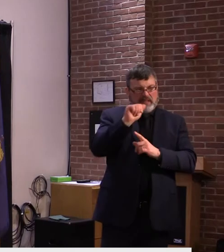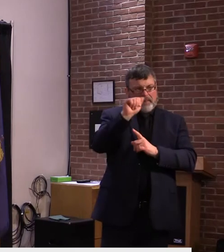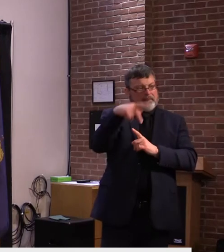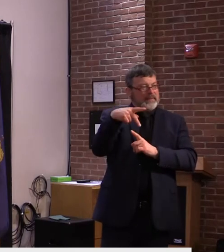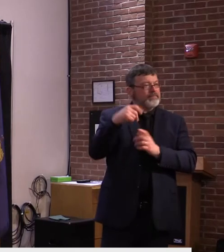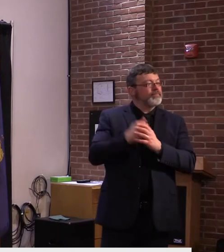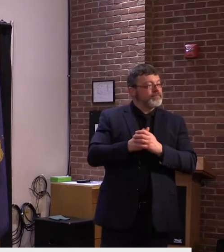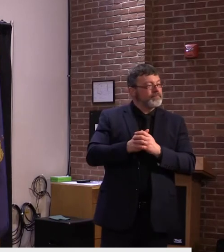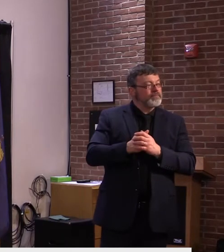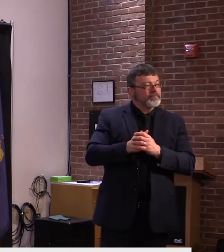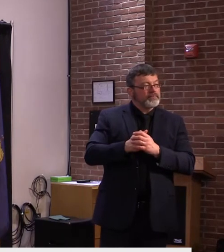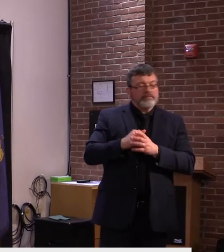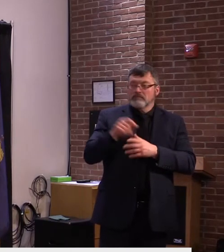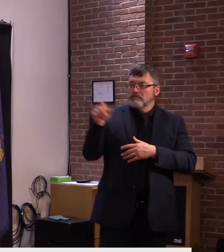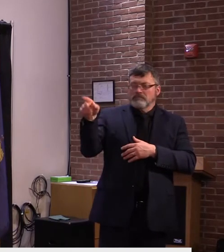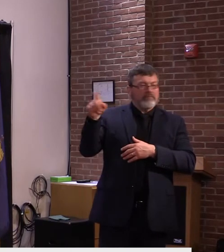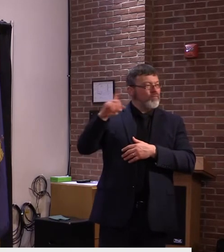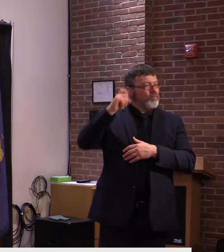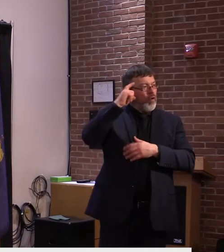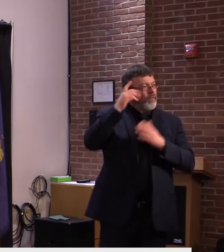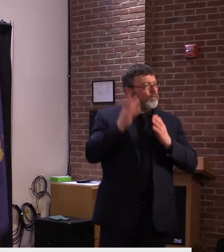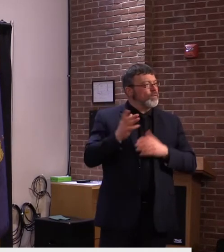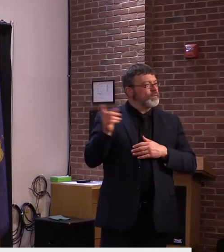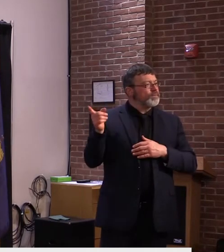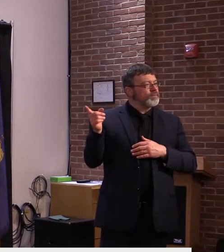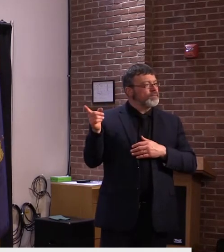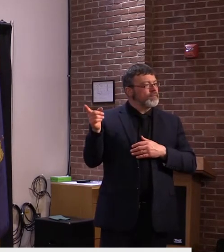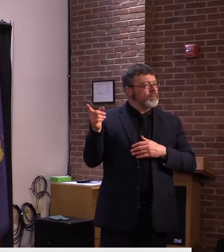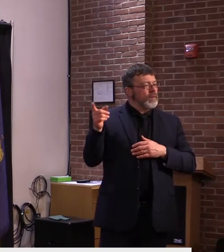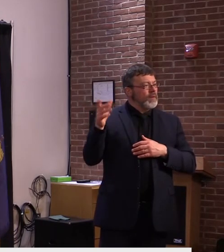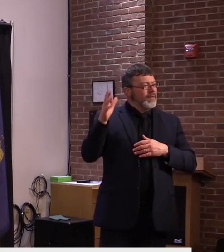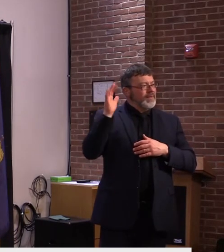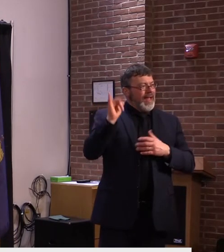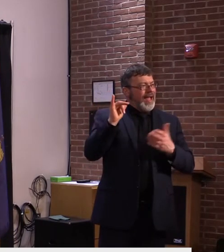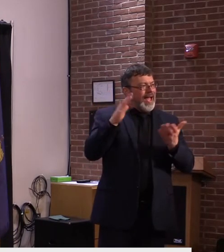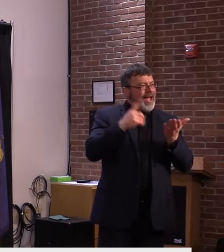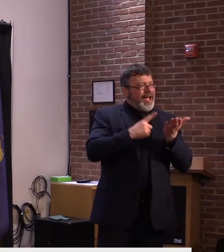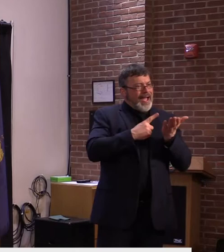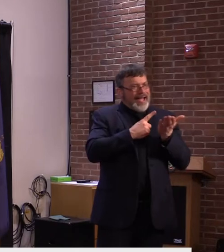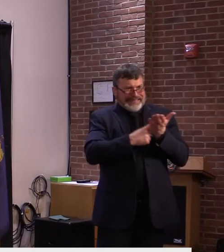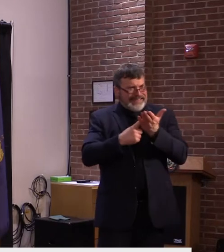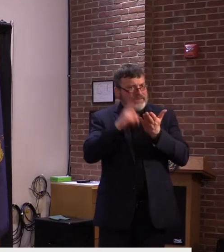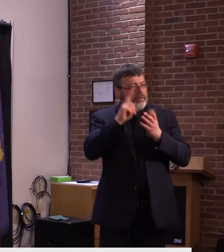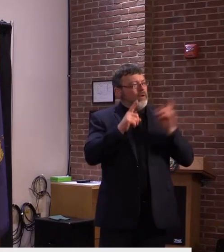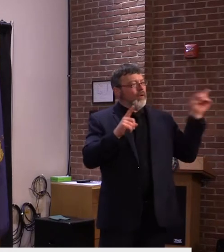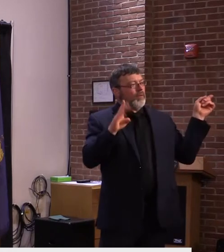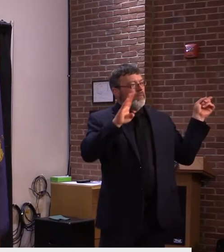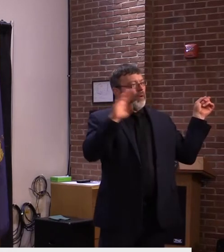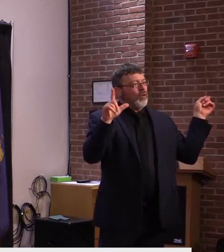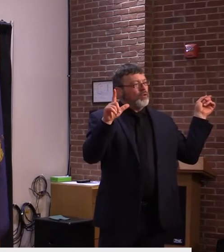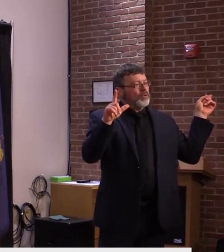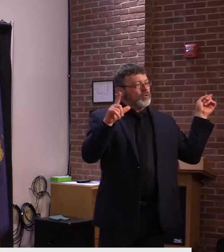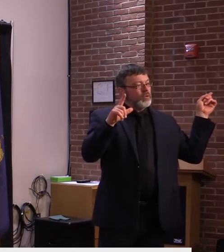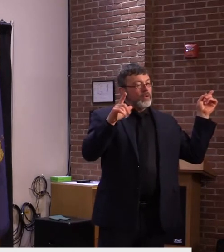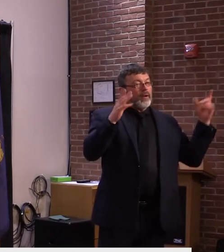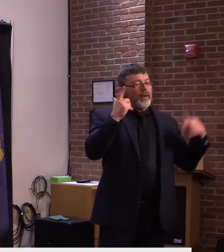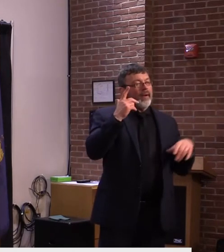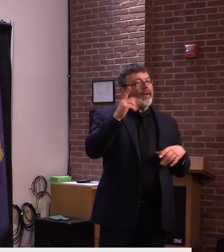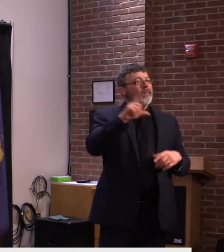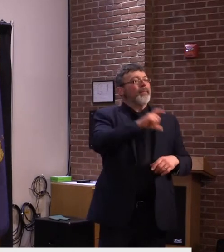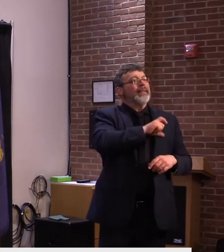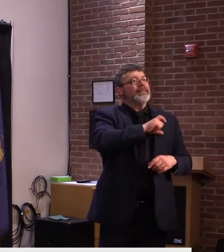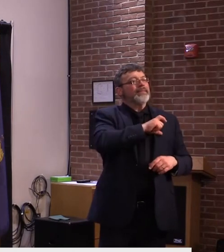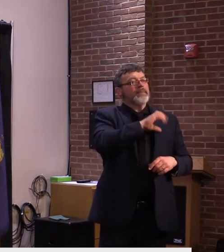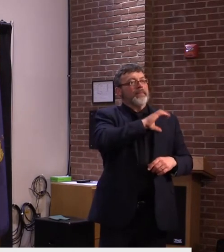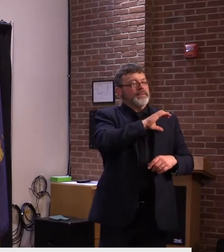any comment about the debate that's going on in Burlington over the next police chief. You know that the